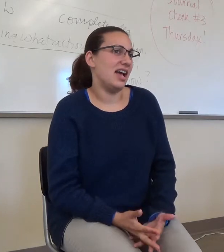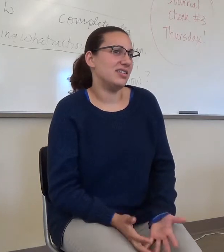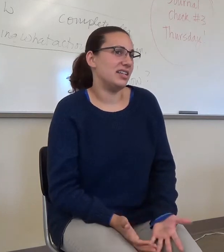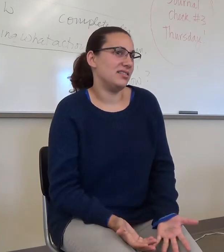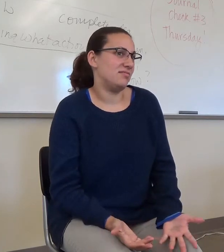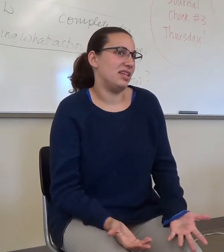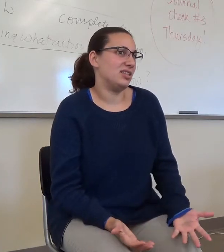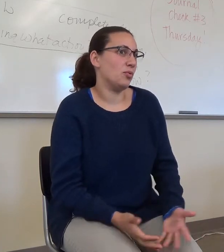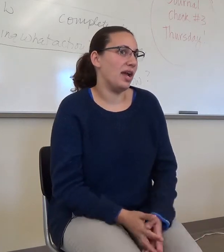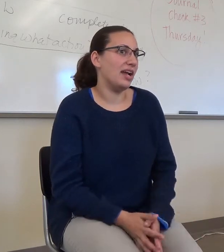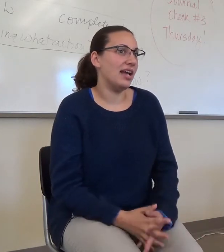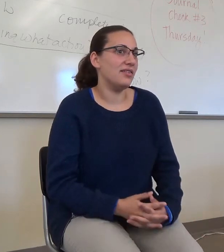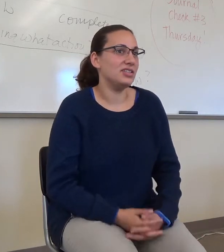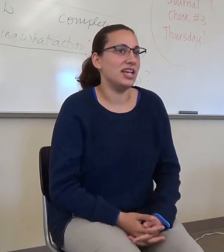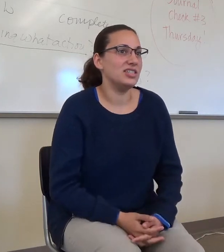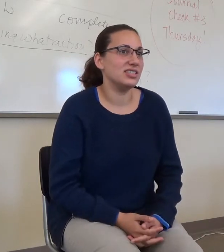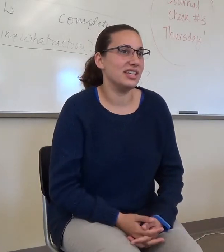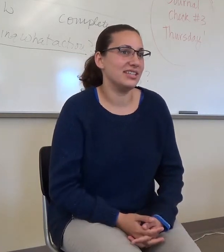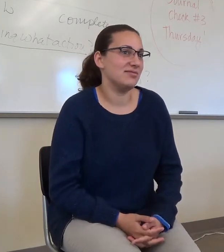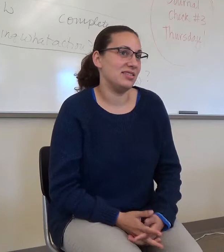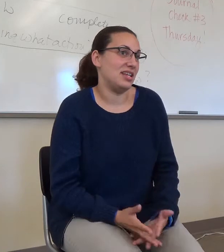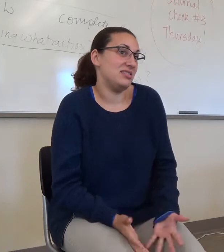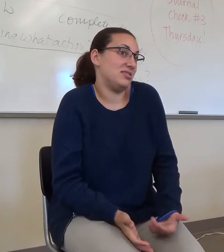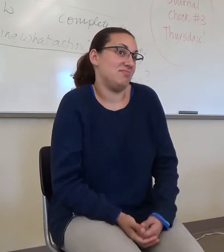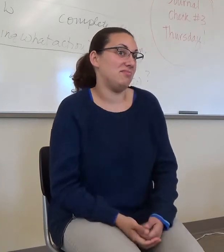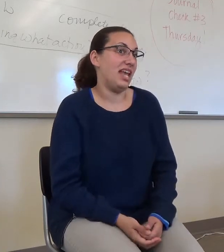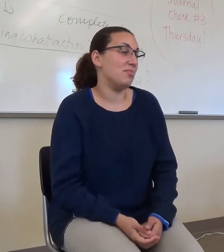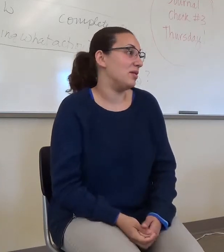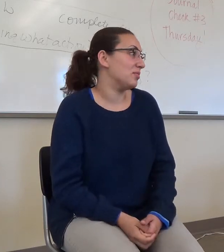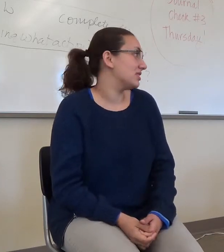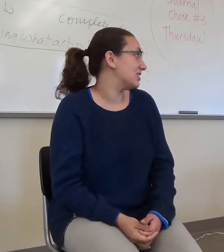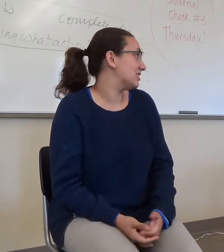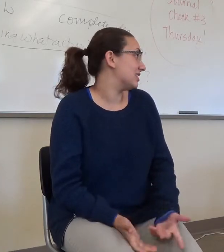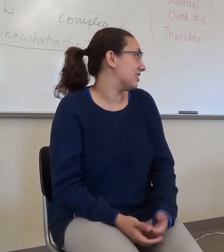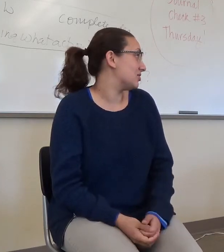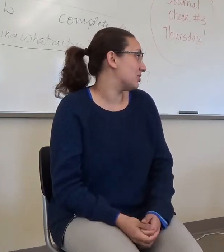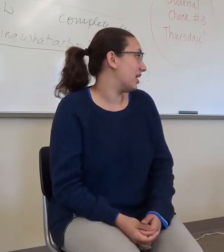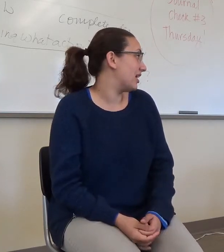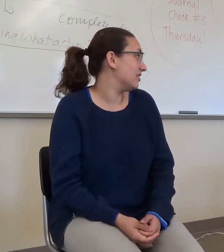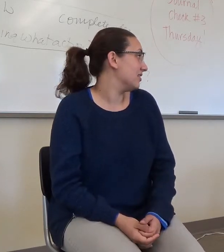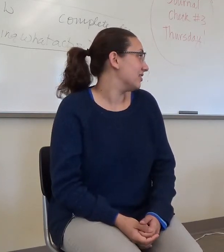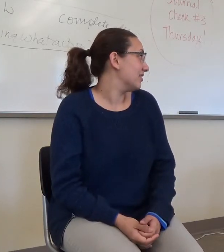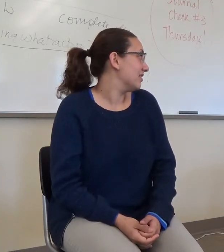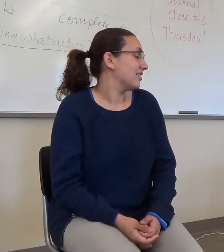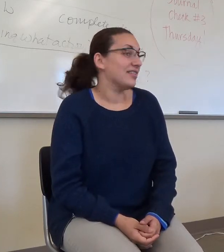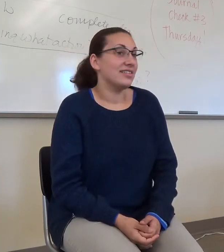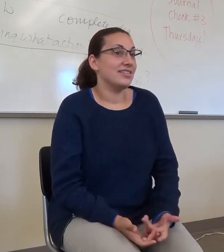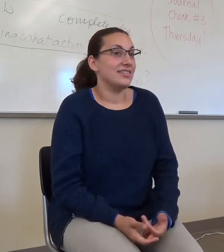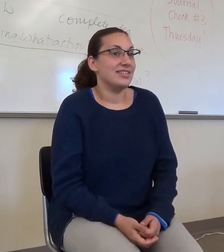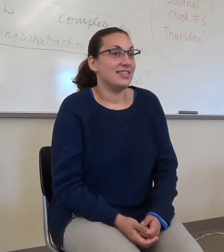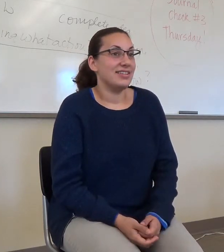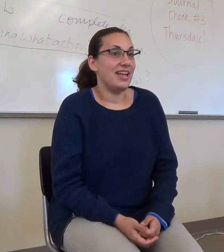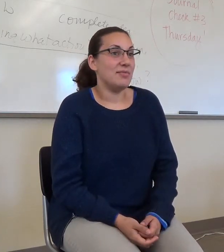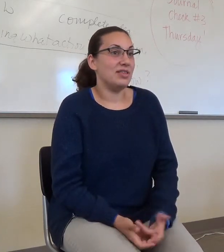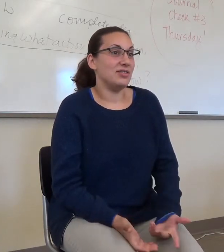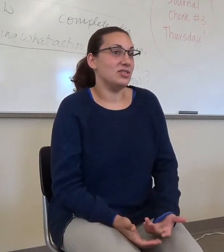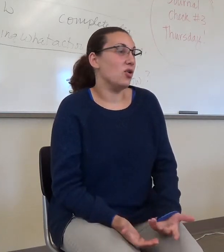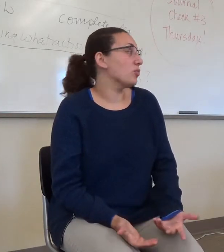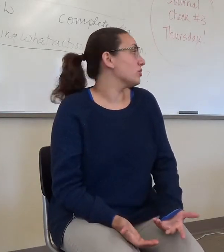exactly like the right kind of education. Like, they just ate people because they thought it was okay. But is that a reason that they give I mean, in the there's no paragraph? rules